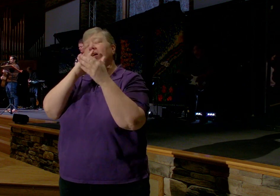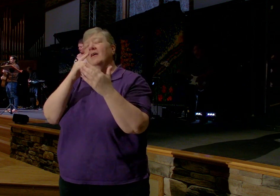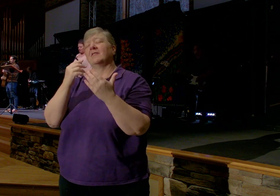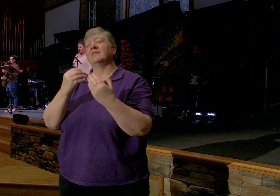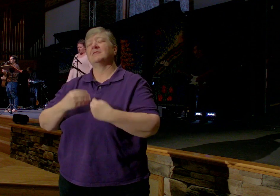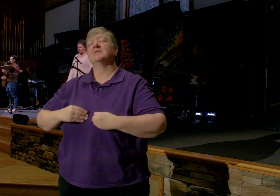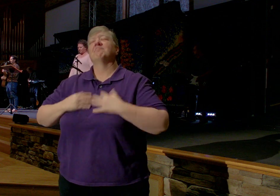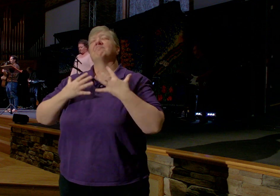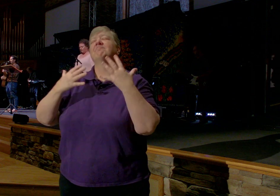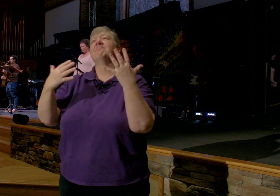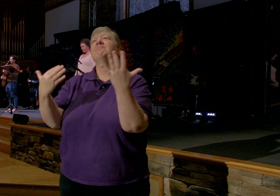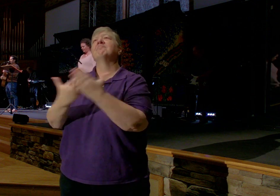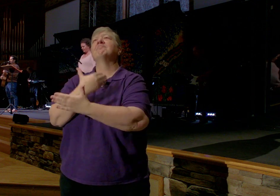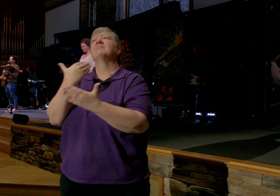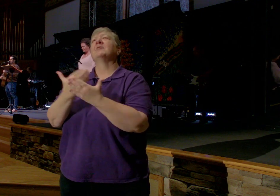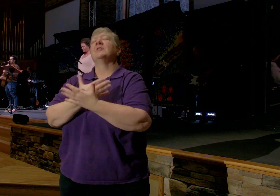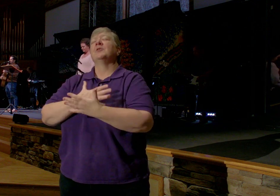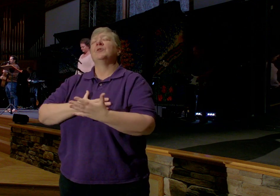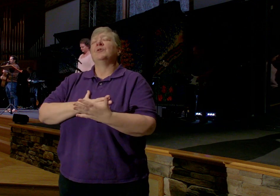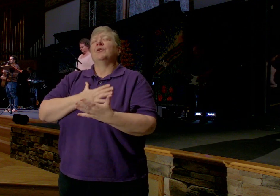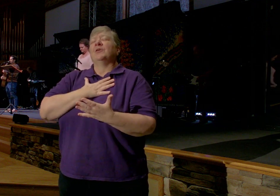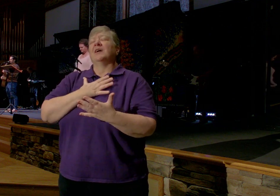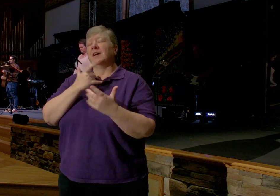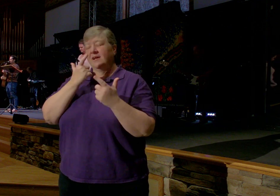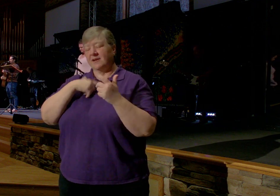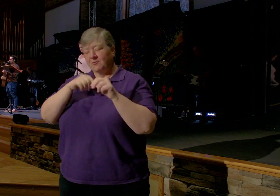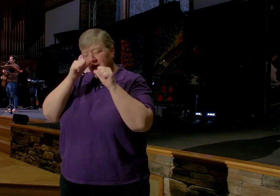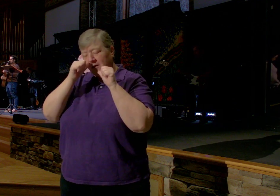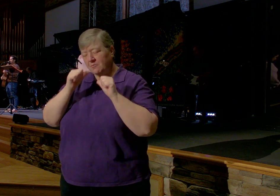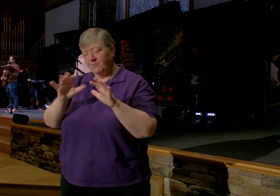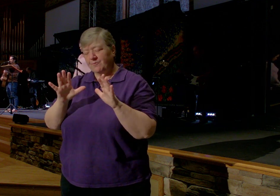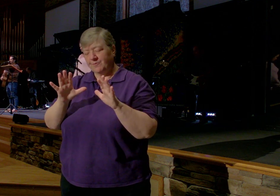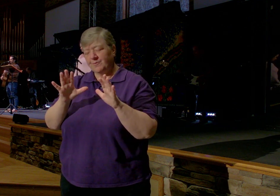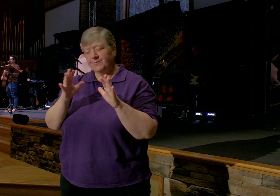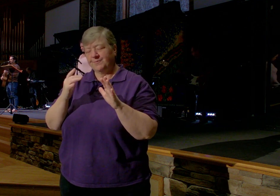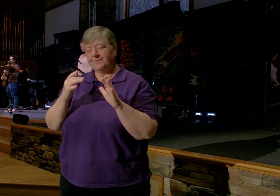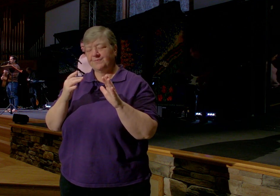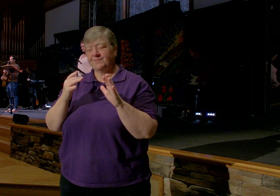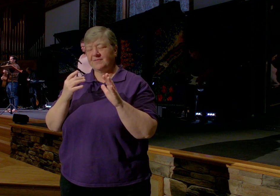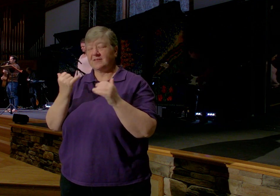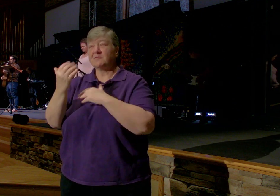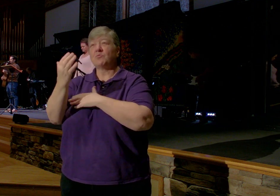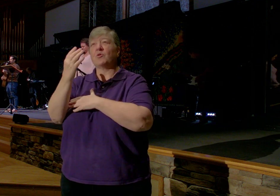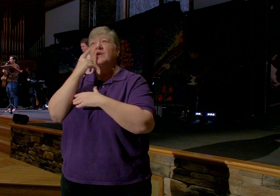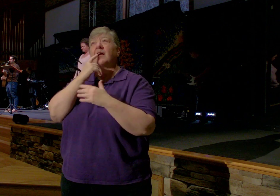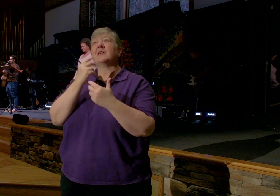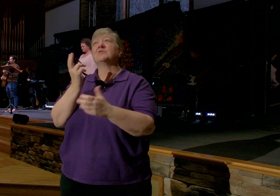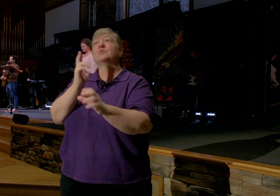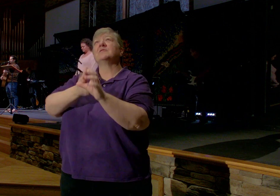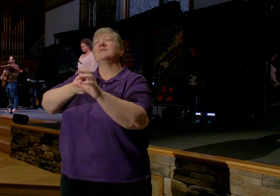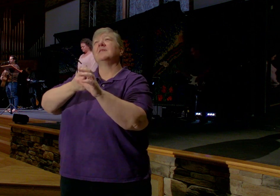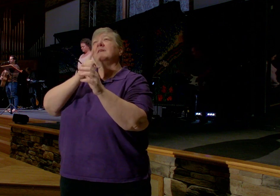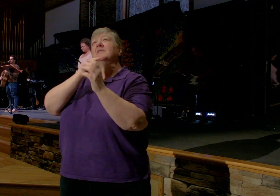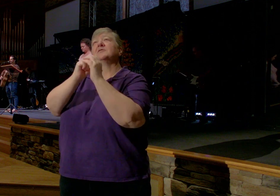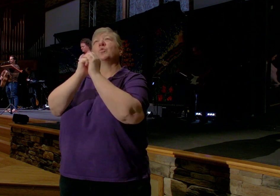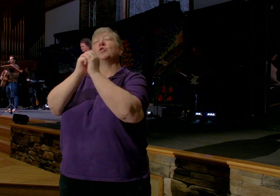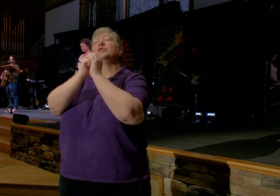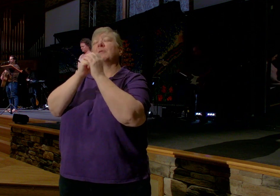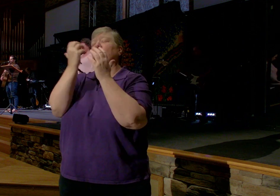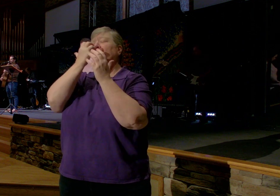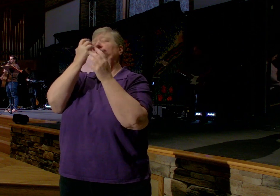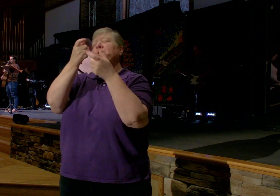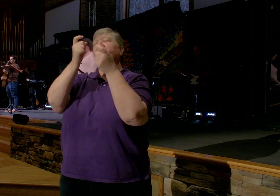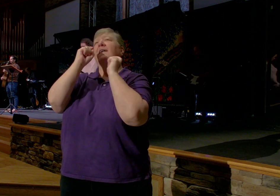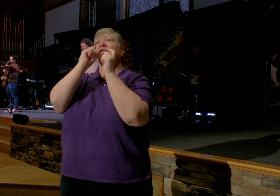a time of renewal, that I can just be such a blessing this morning as we partake in this incredible gift that is